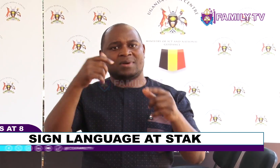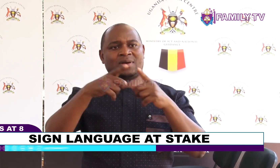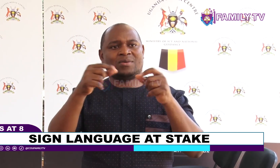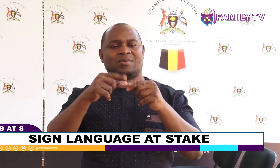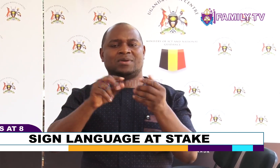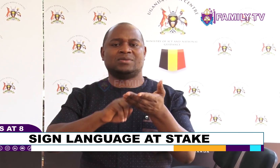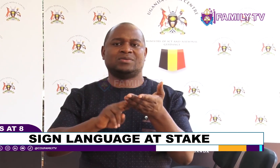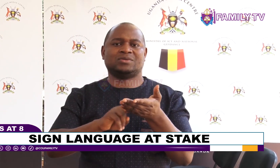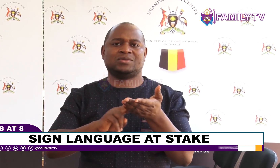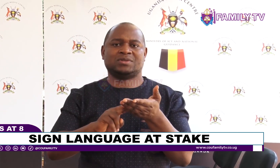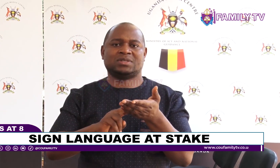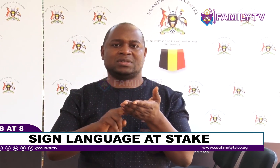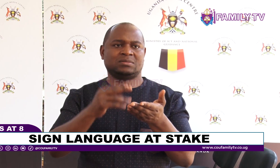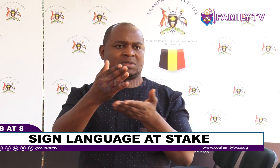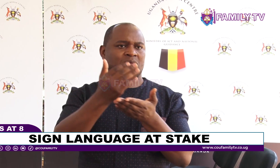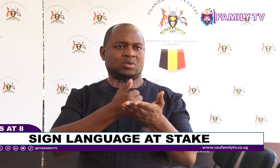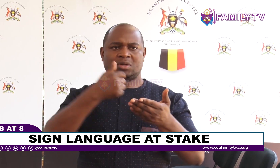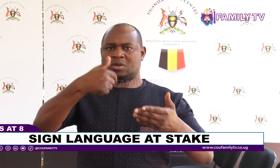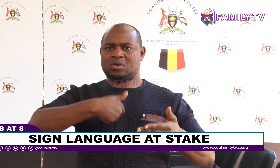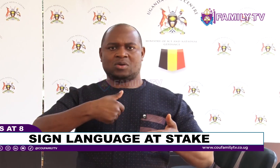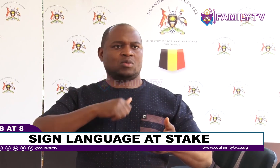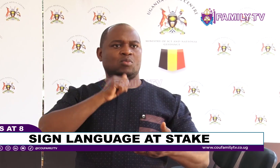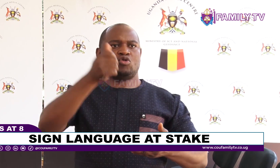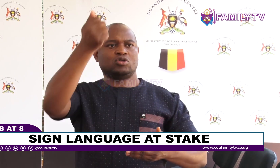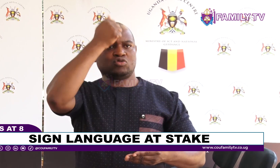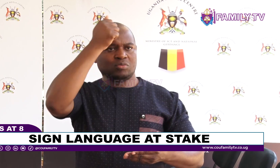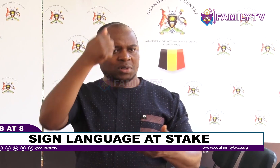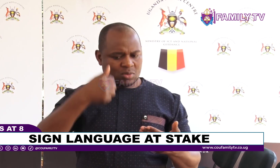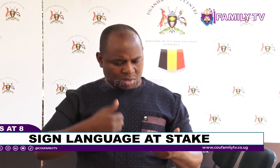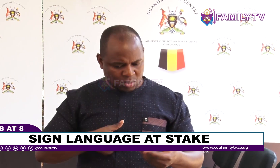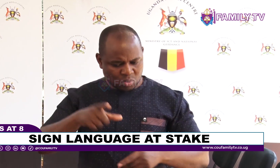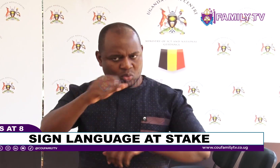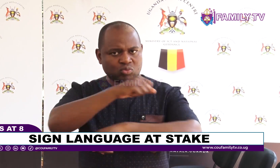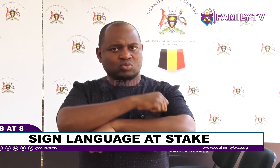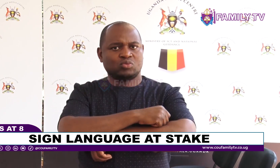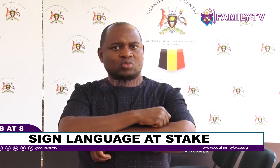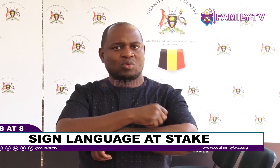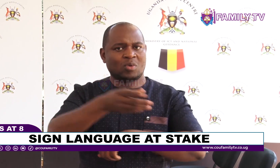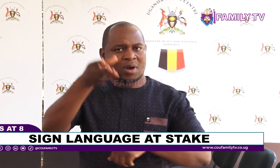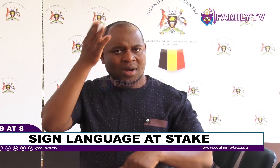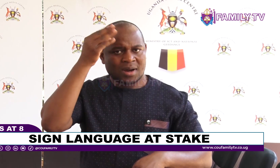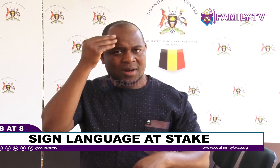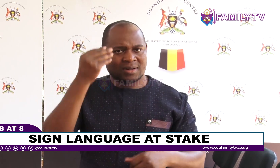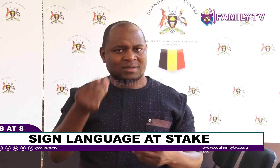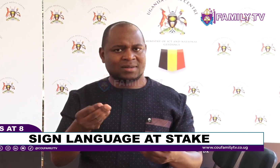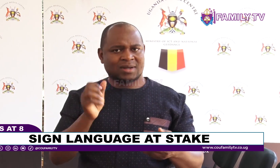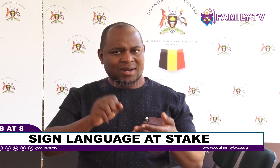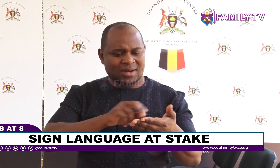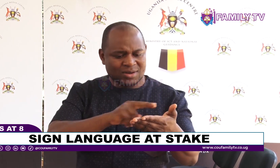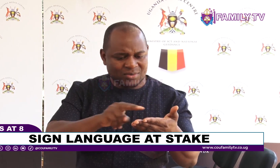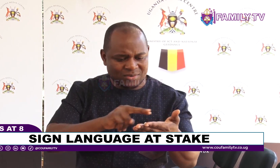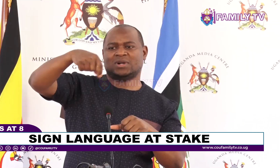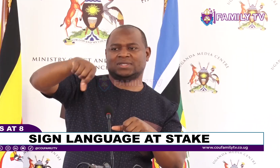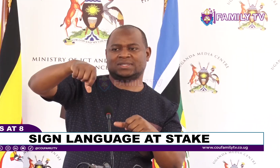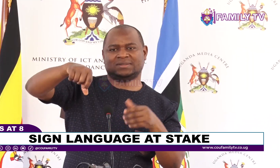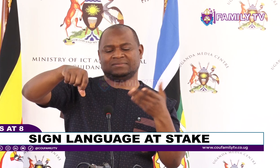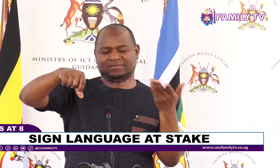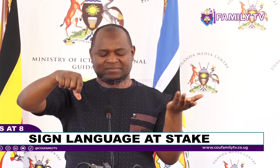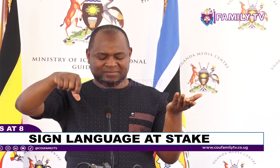is at stake as there are many infiltrators that have destroyed its quality, questioning its sustainability. The quality of sign